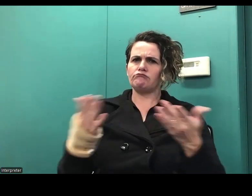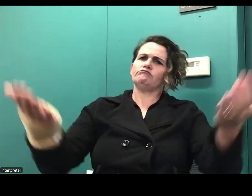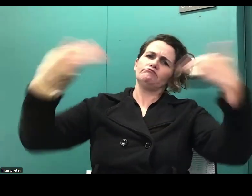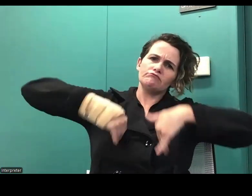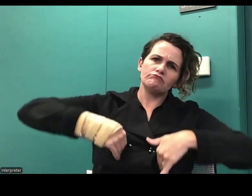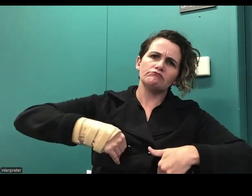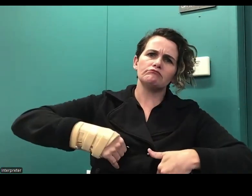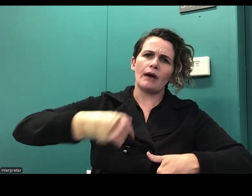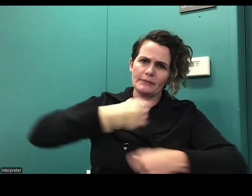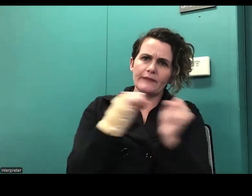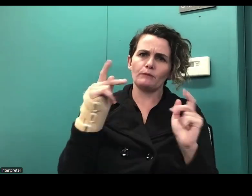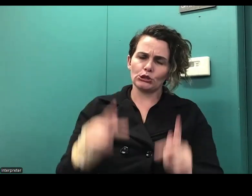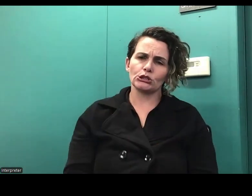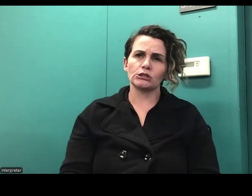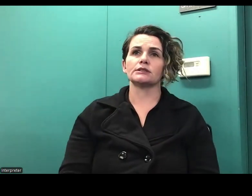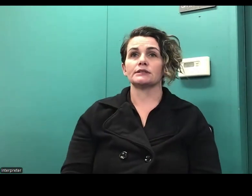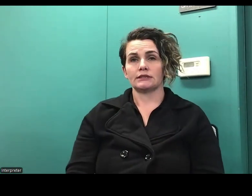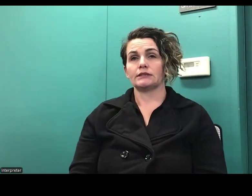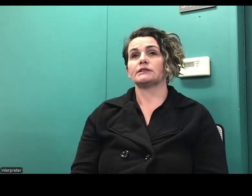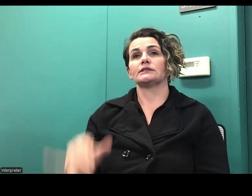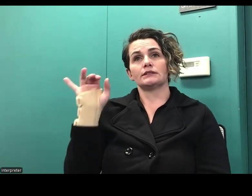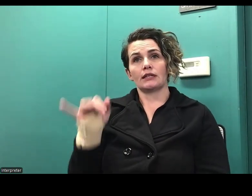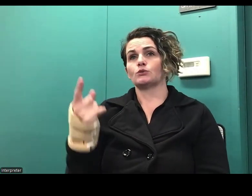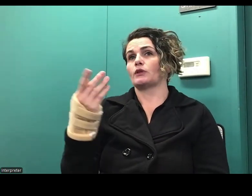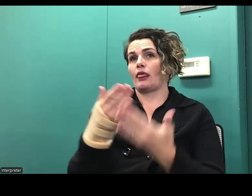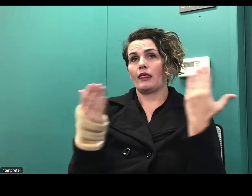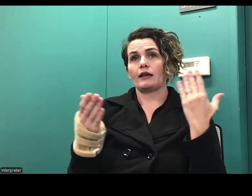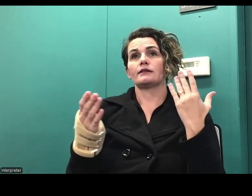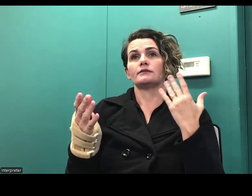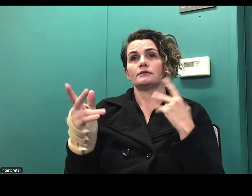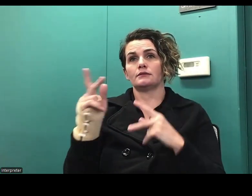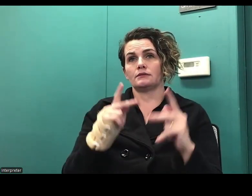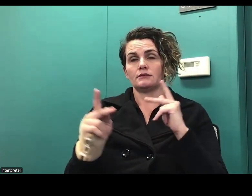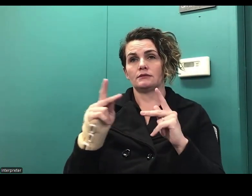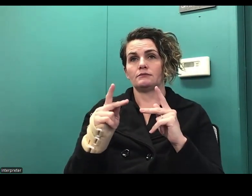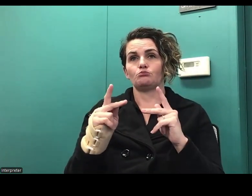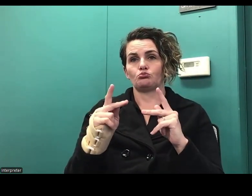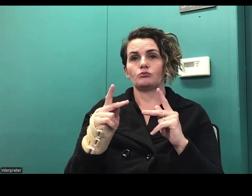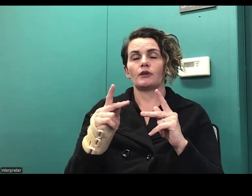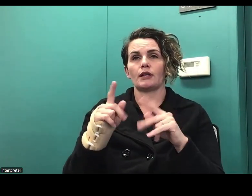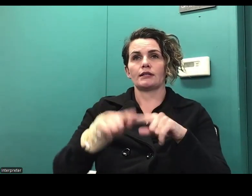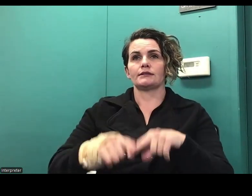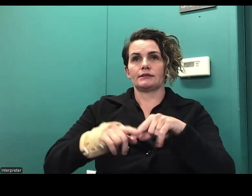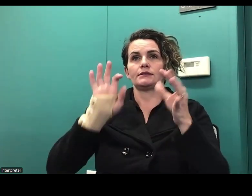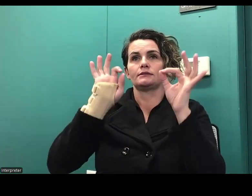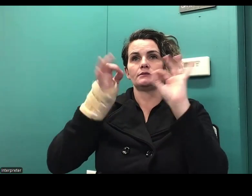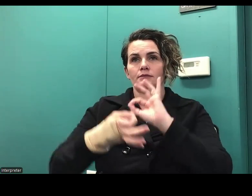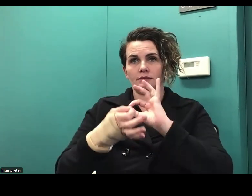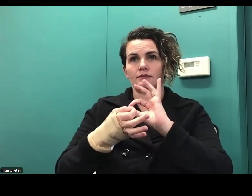me. Well, and that's one of the things that people are making a certain interpretation. That's why I want an answer to this